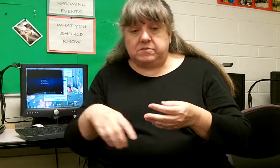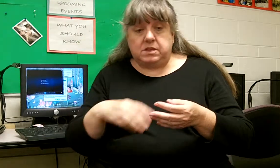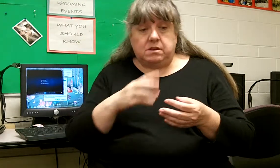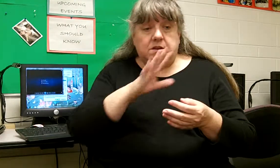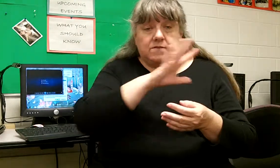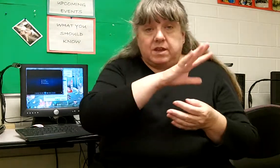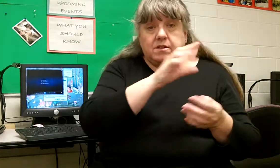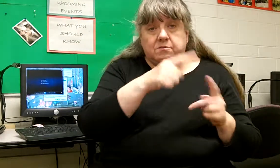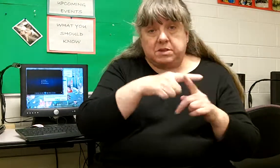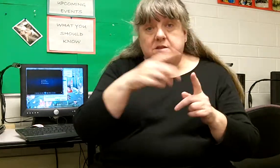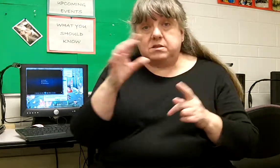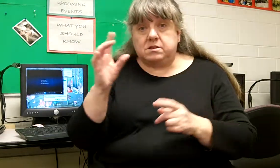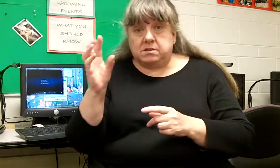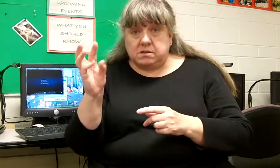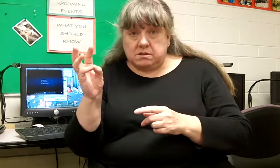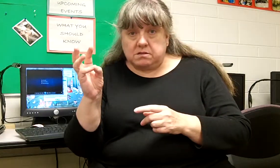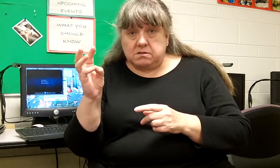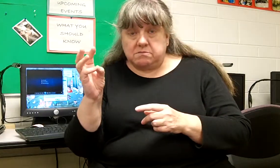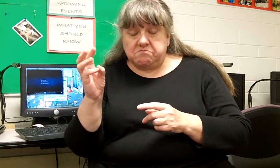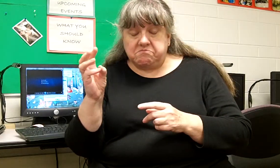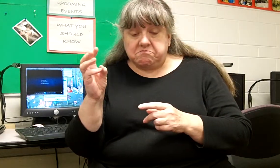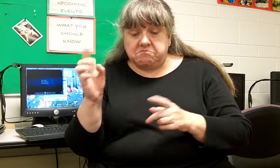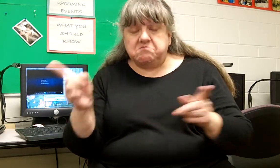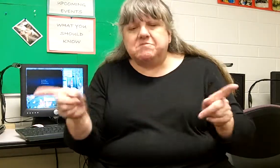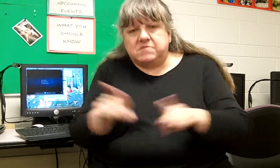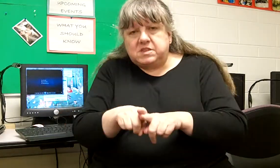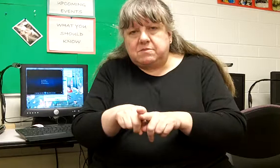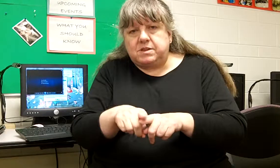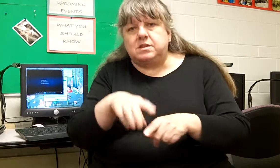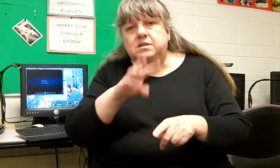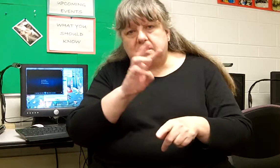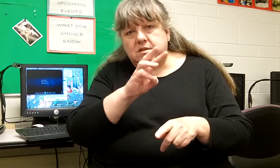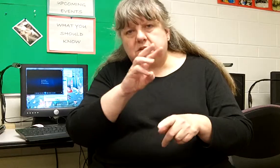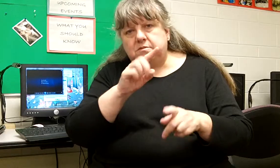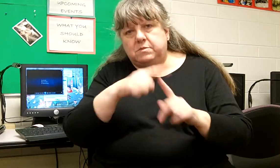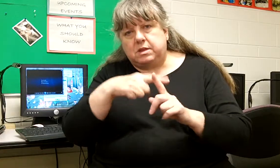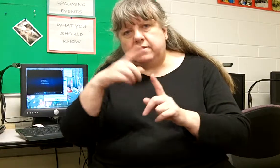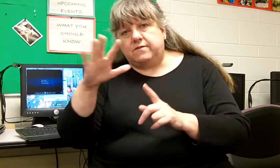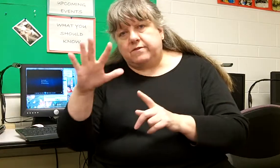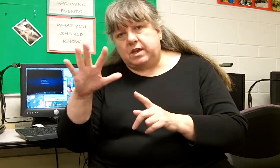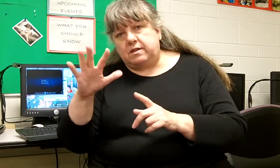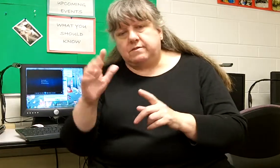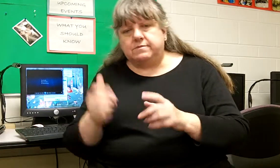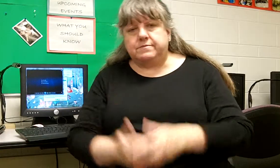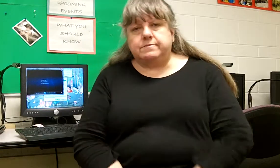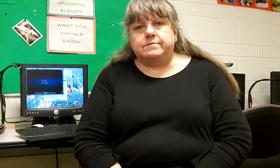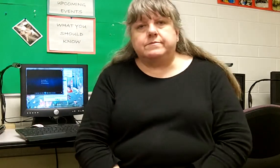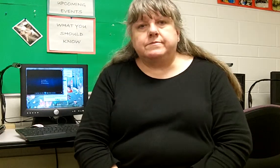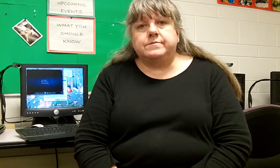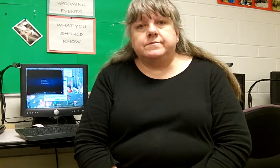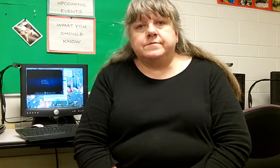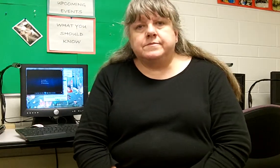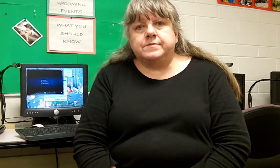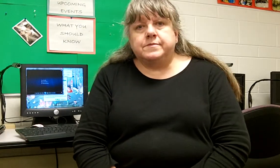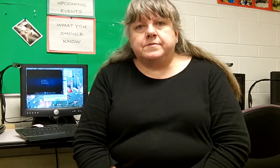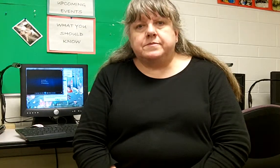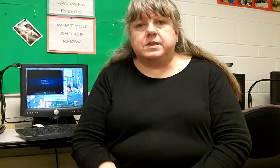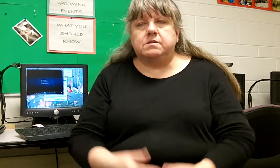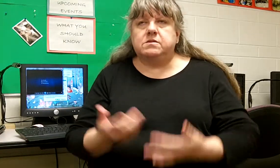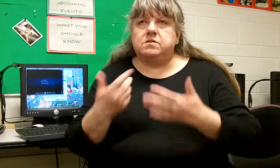want to do a few more problems using it. Although, as I use it, I'm sure I'll just continue to confuse you because I'll write so much on top of it. But let's see. I'll use